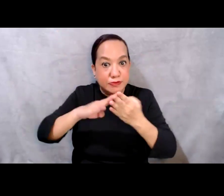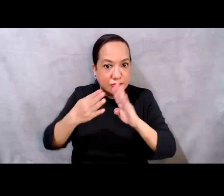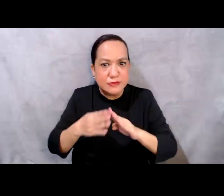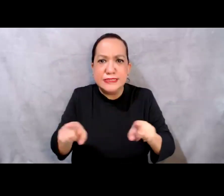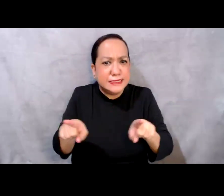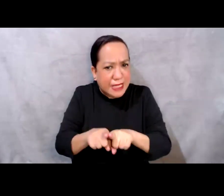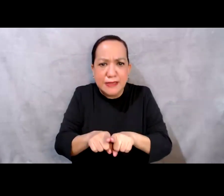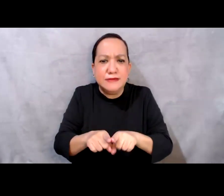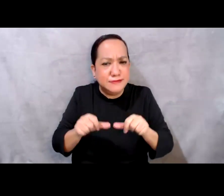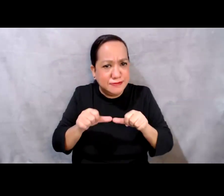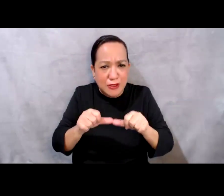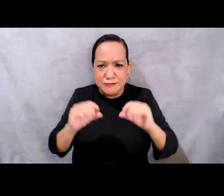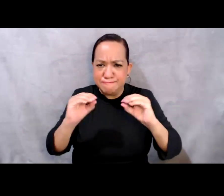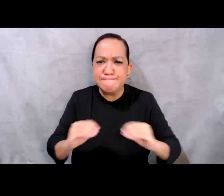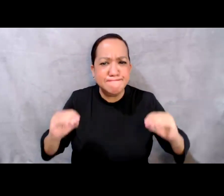Thank you, Aaron.